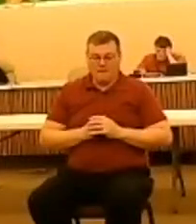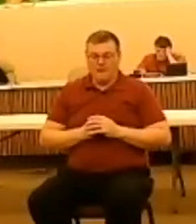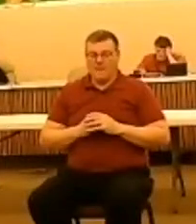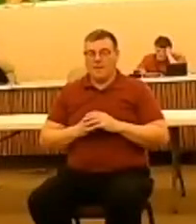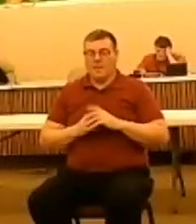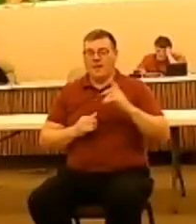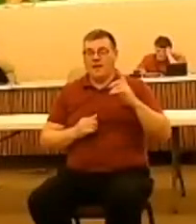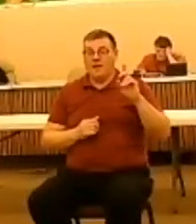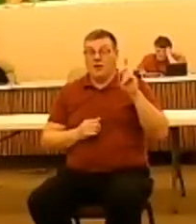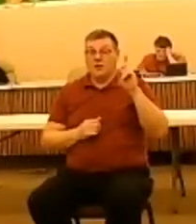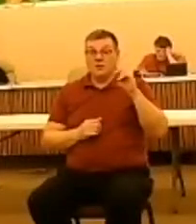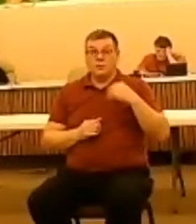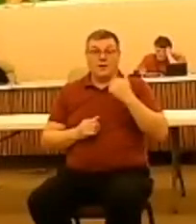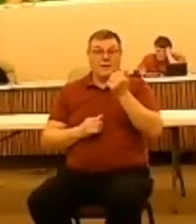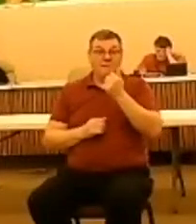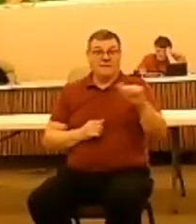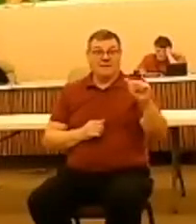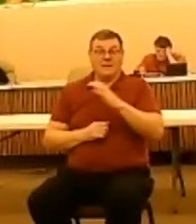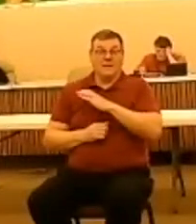Do we have any committee